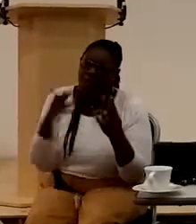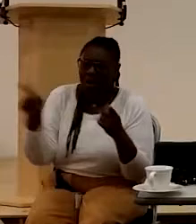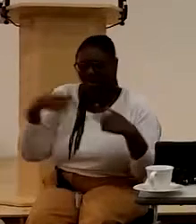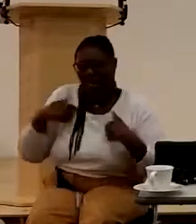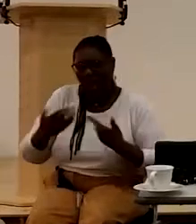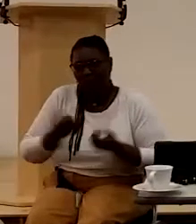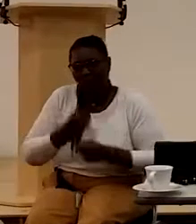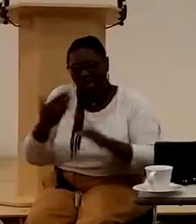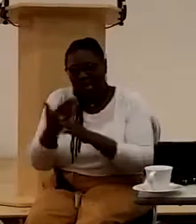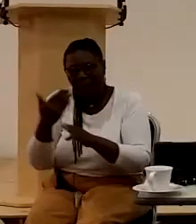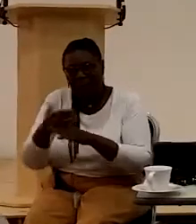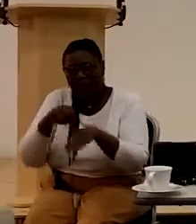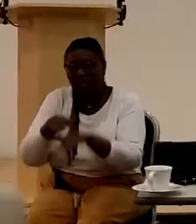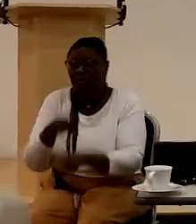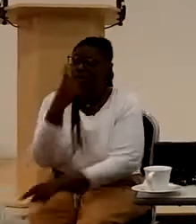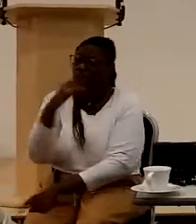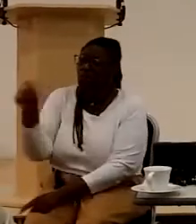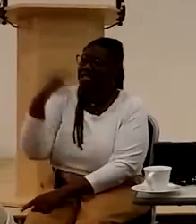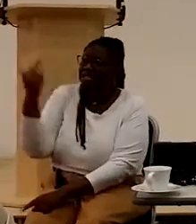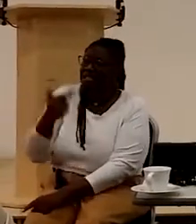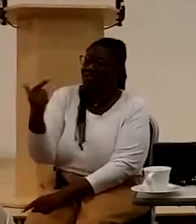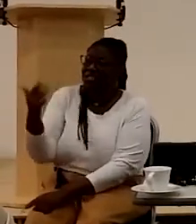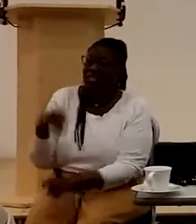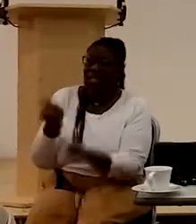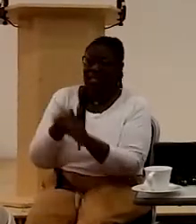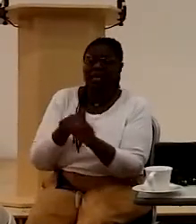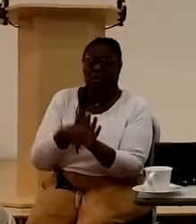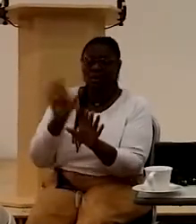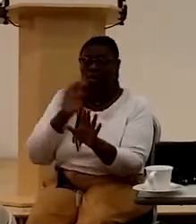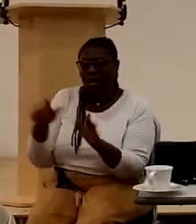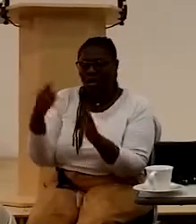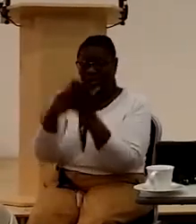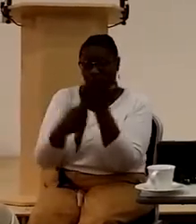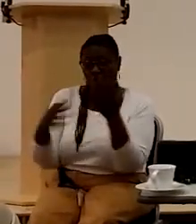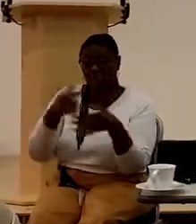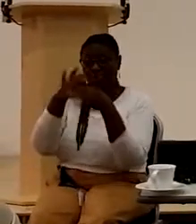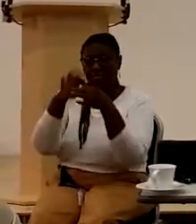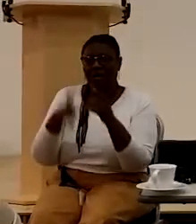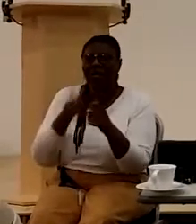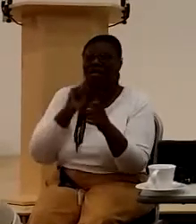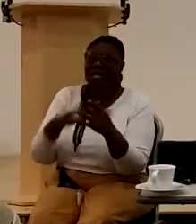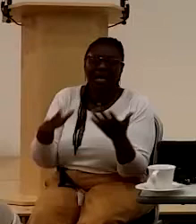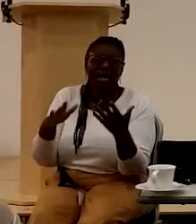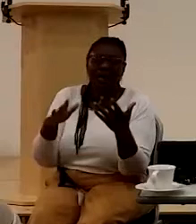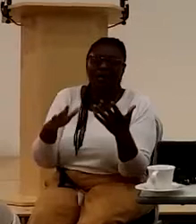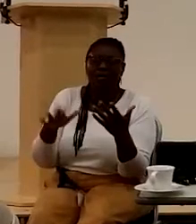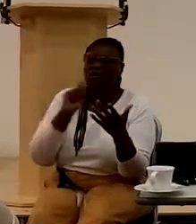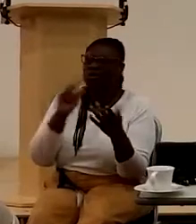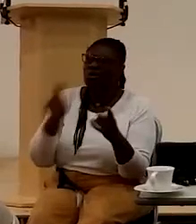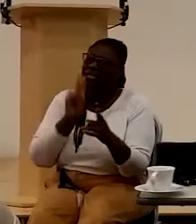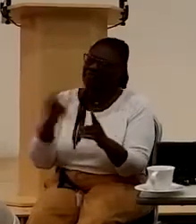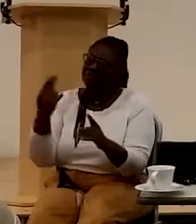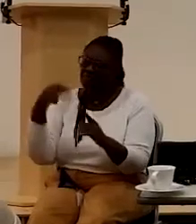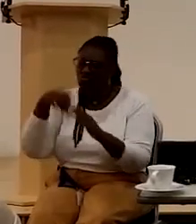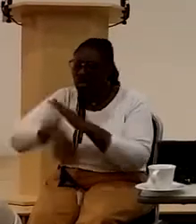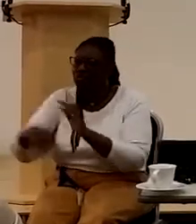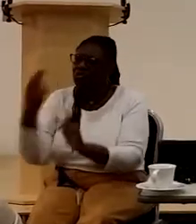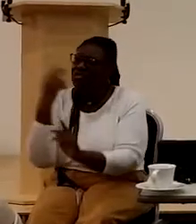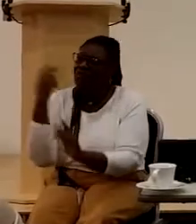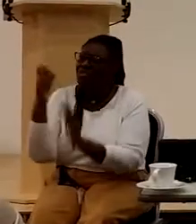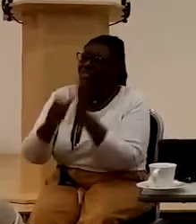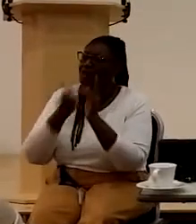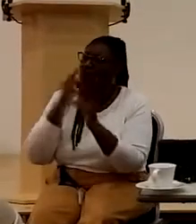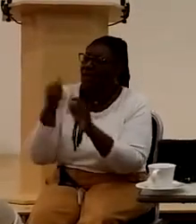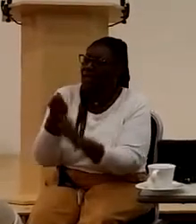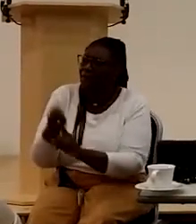campaigning. The 2017 Labour Manifesto was put together with an unprecedented input from grassroots deaf and disabled campaigners,